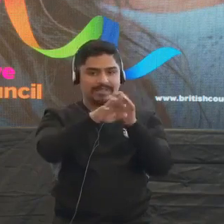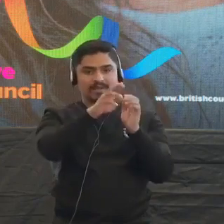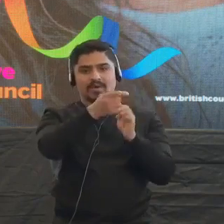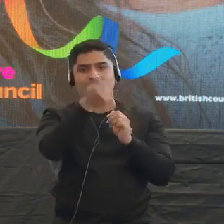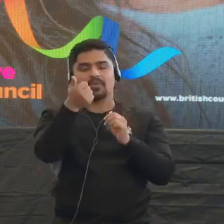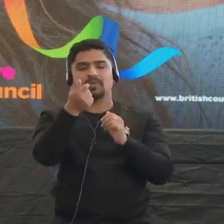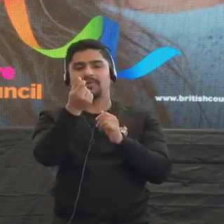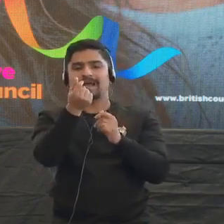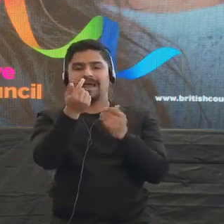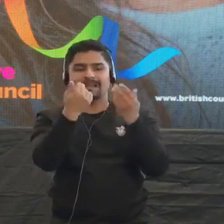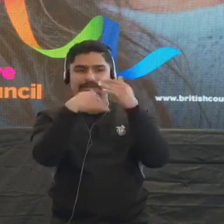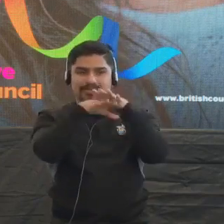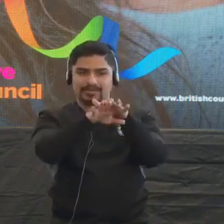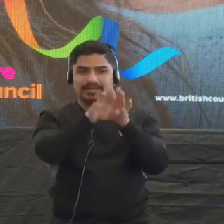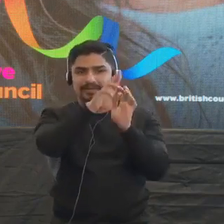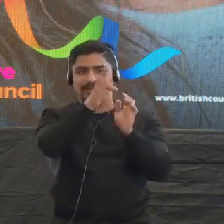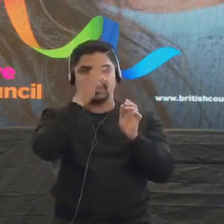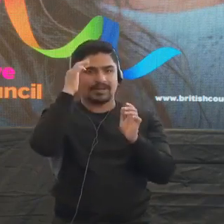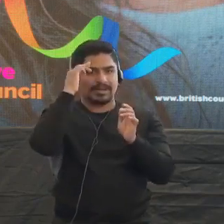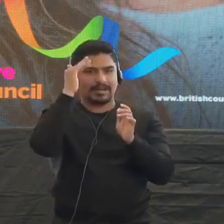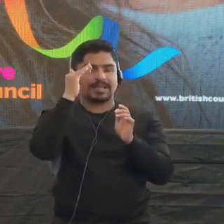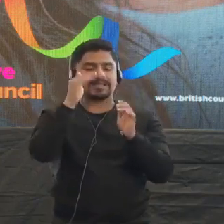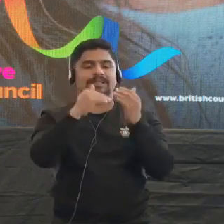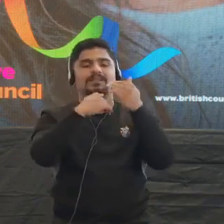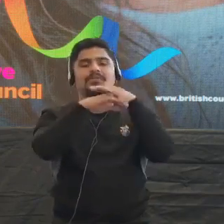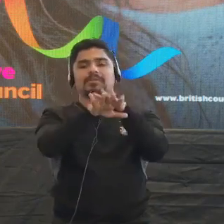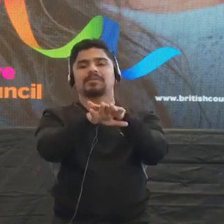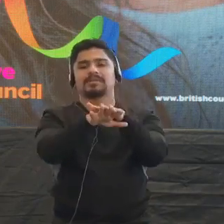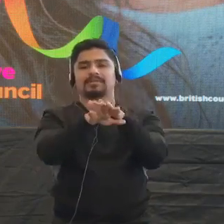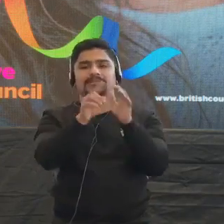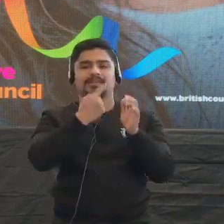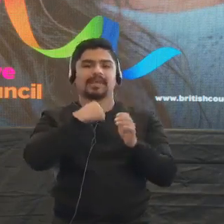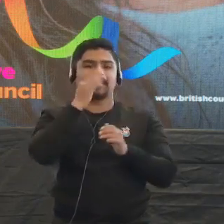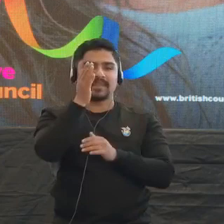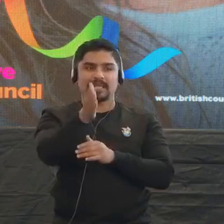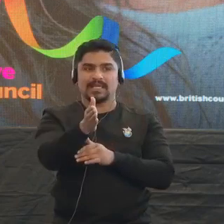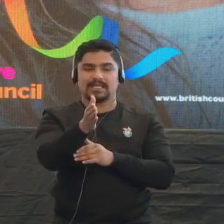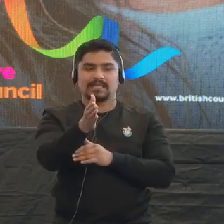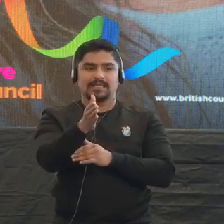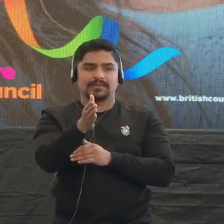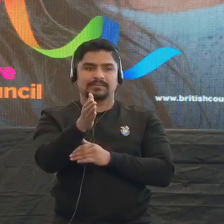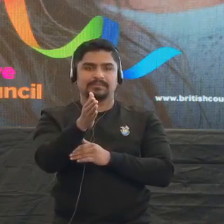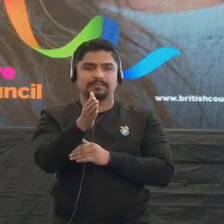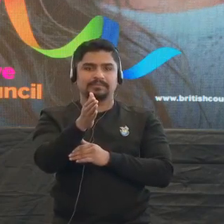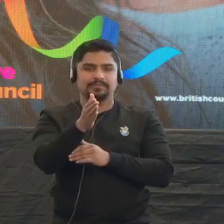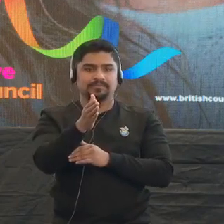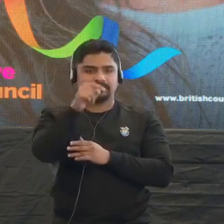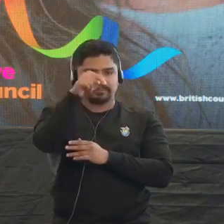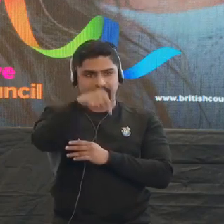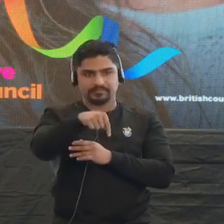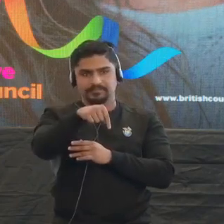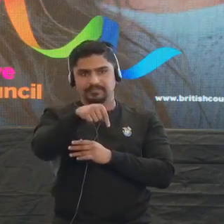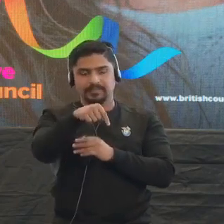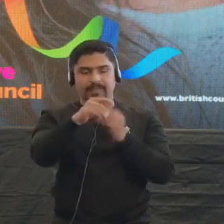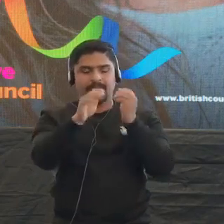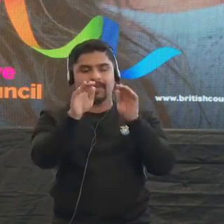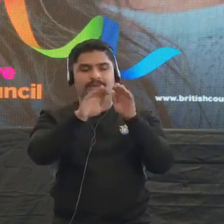And we are discussing about inclusive education, a type of social